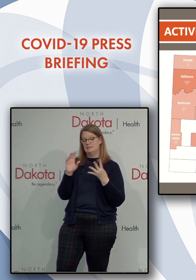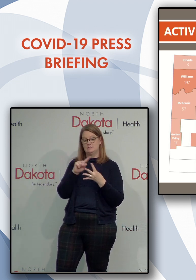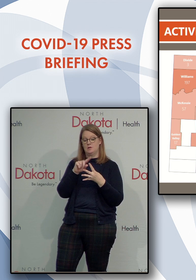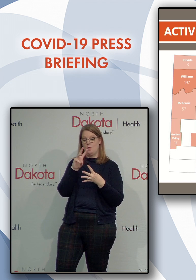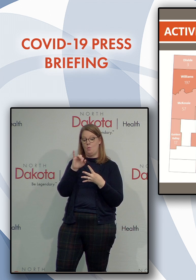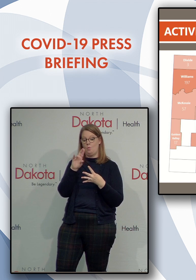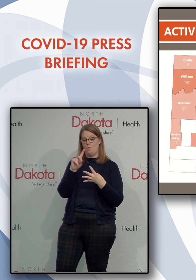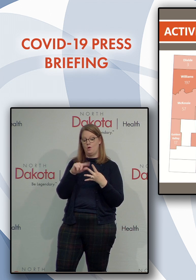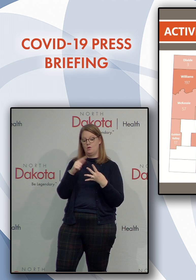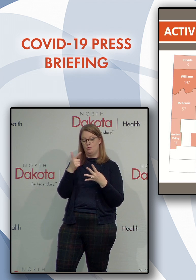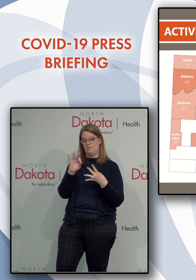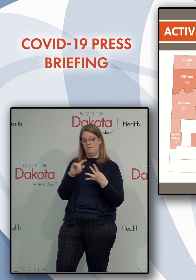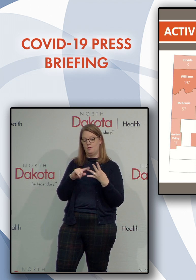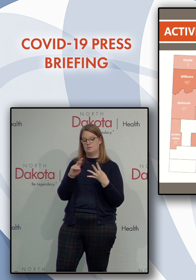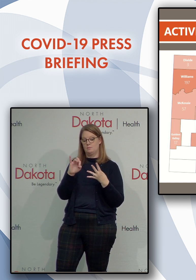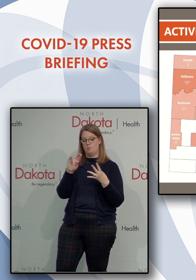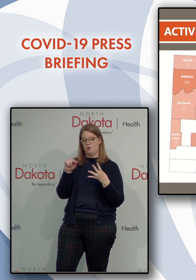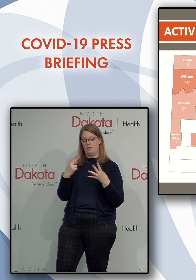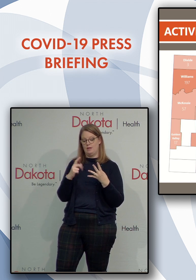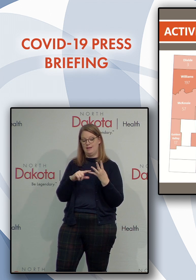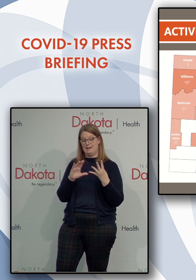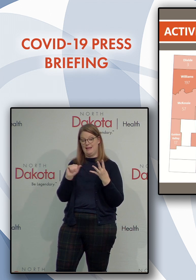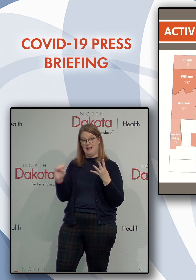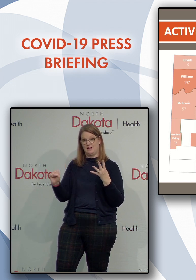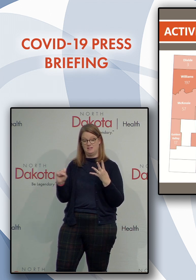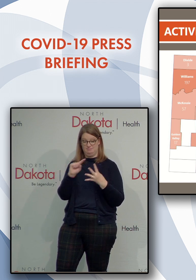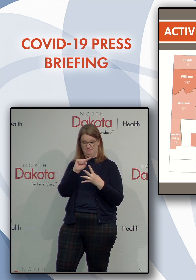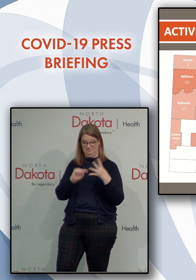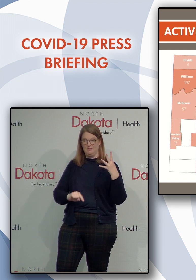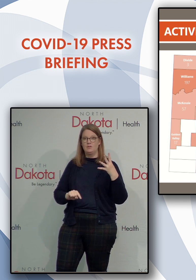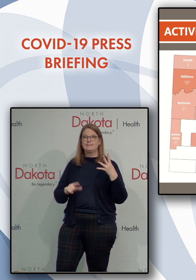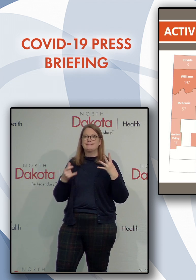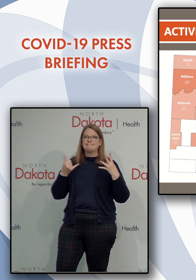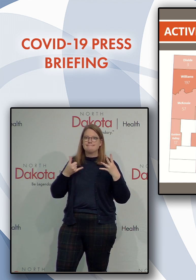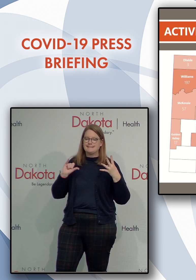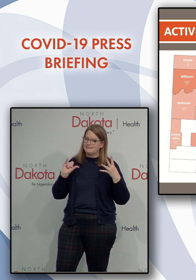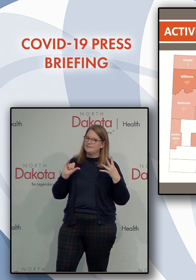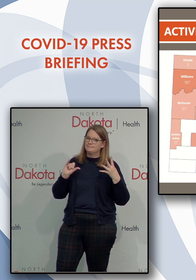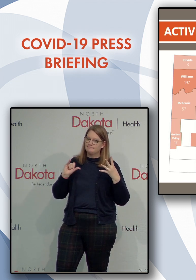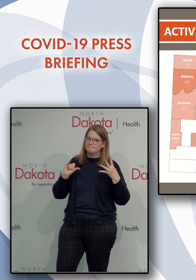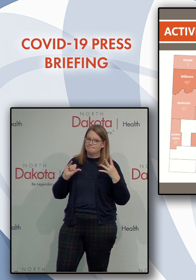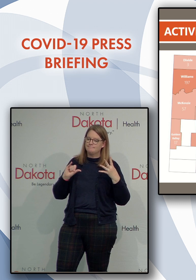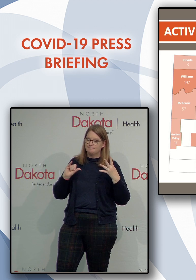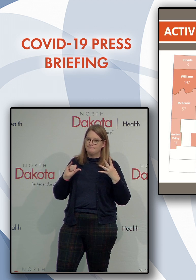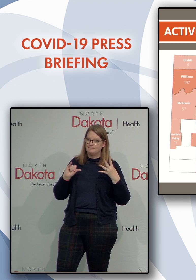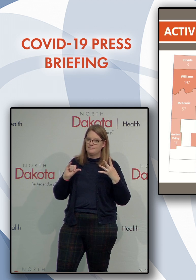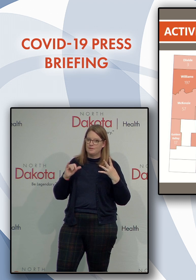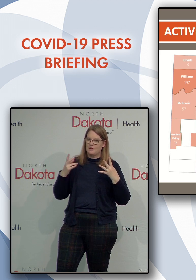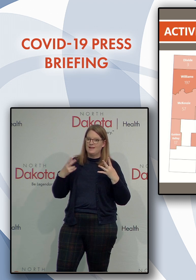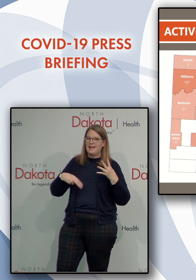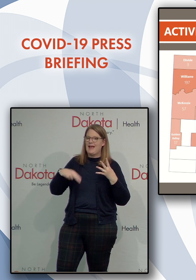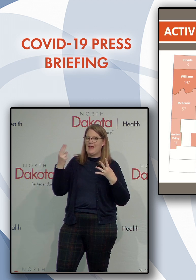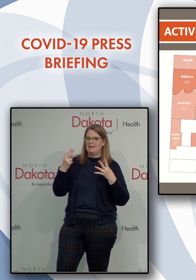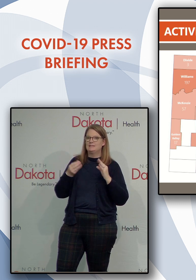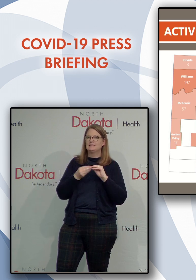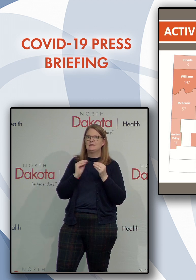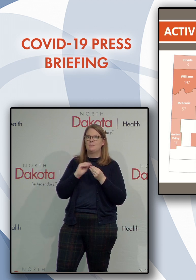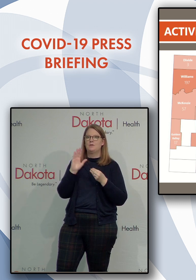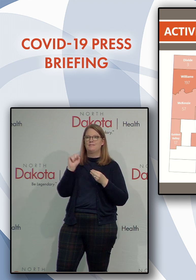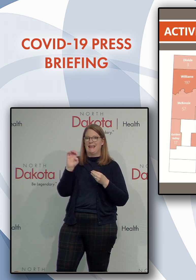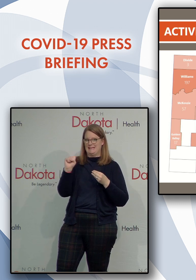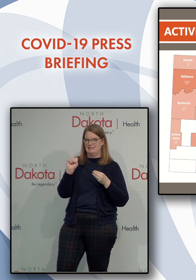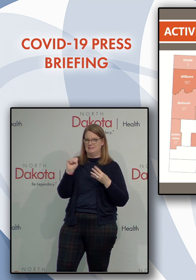Grand Forks, Burley, and Cass, have among the places where we've also got the highest number of